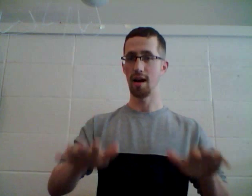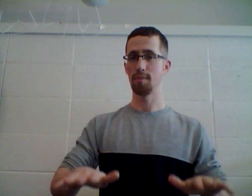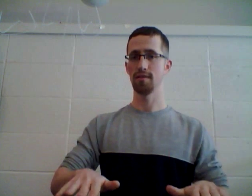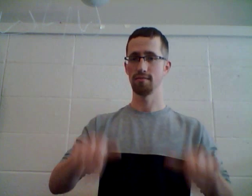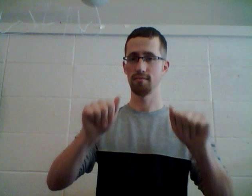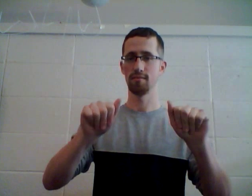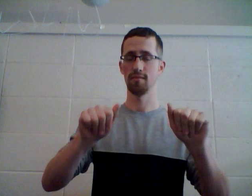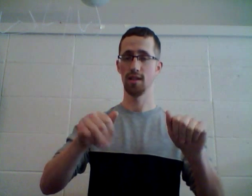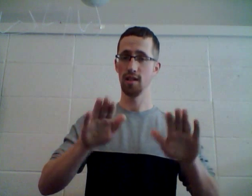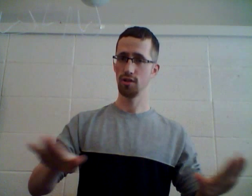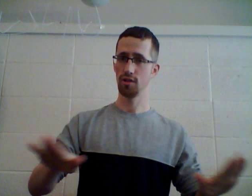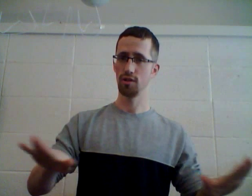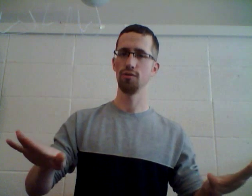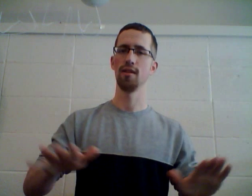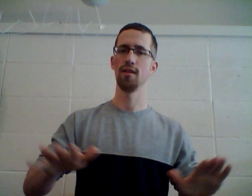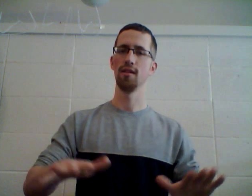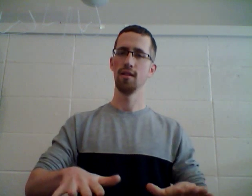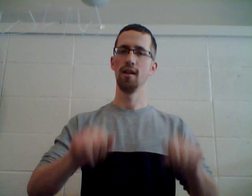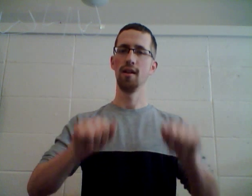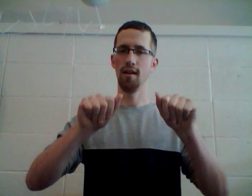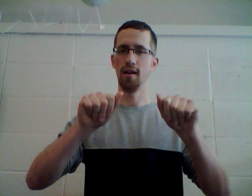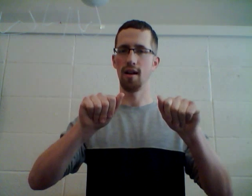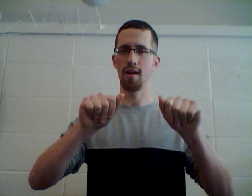Adopt. Children, adopt.